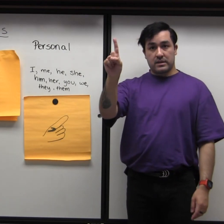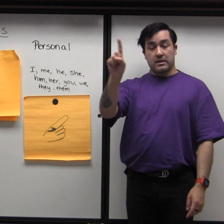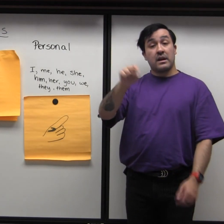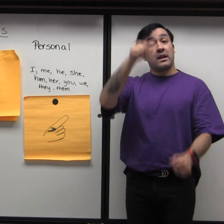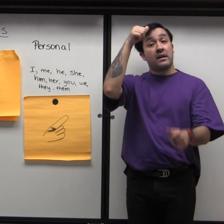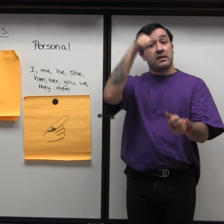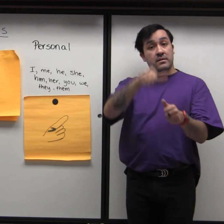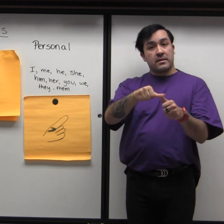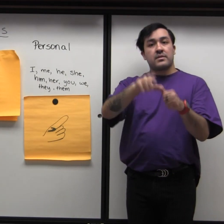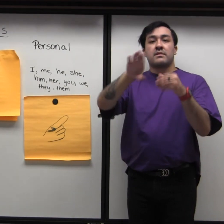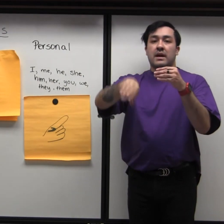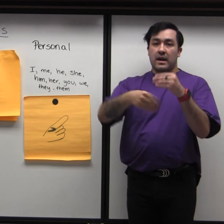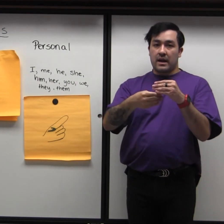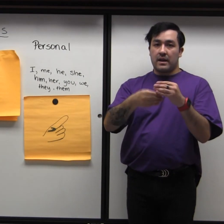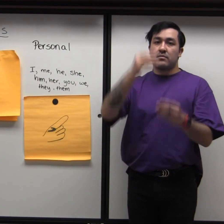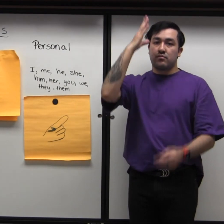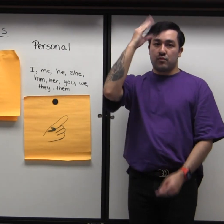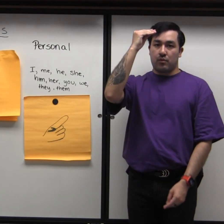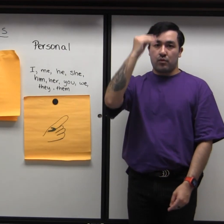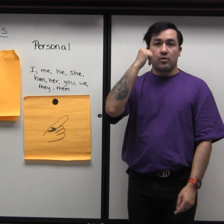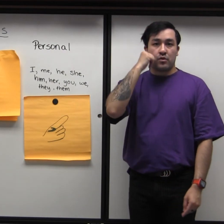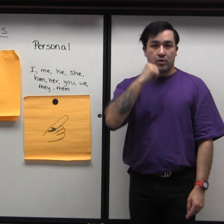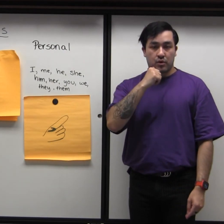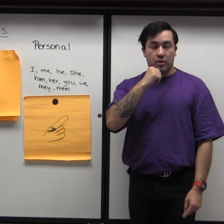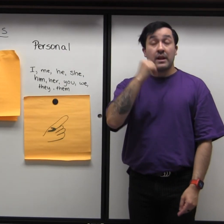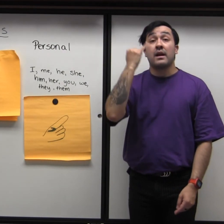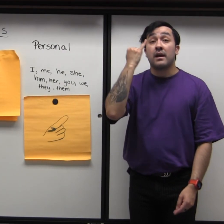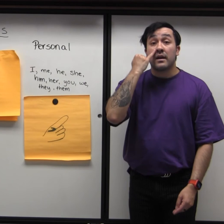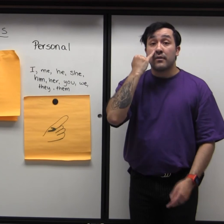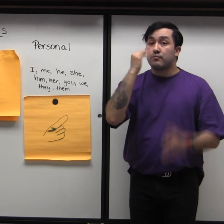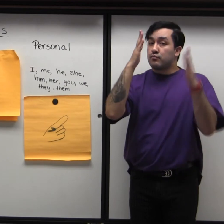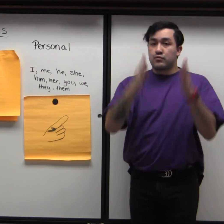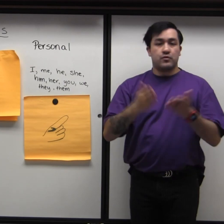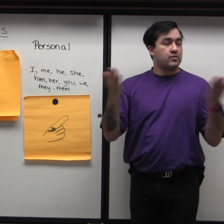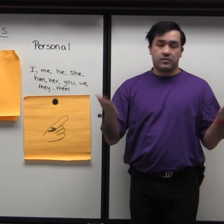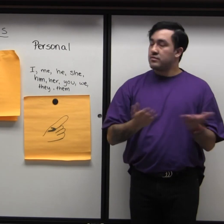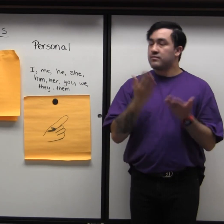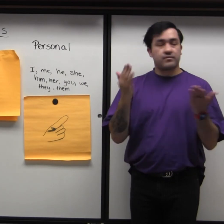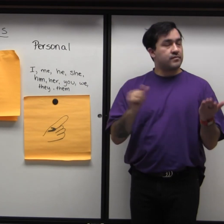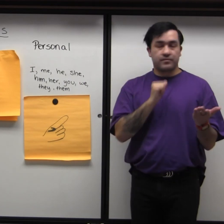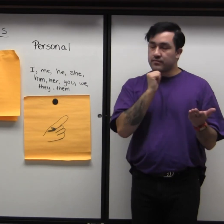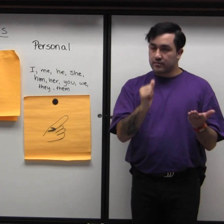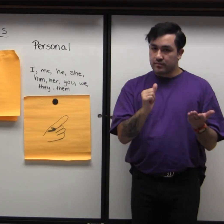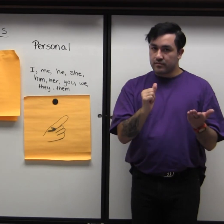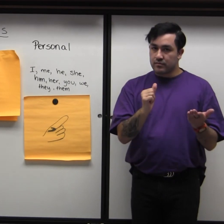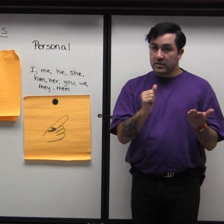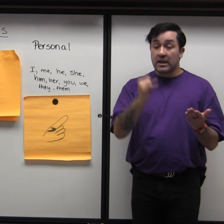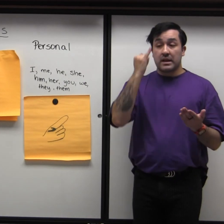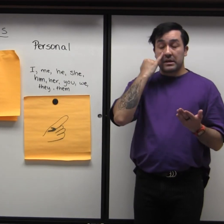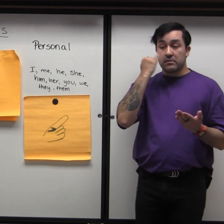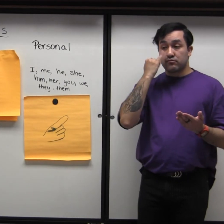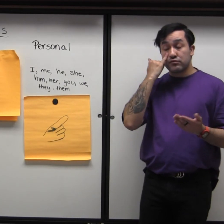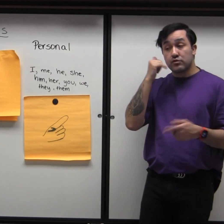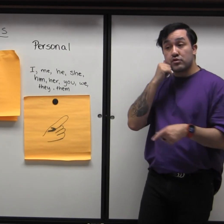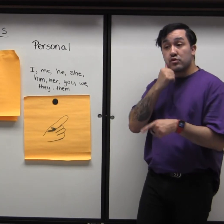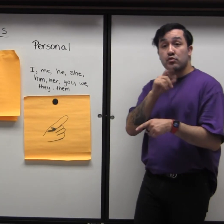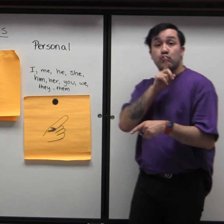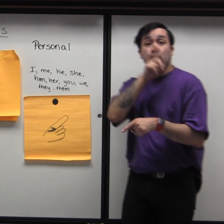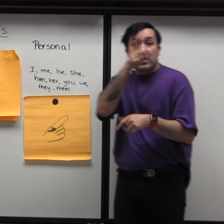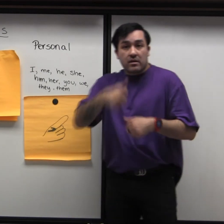words in their brain, this is the hand shape you need to. So If the person's not here, right, we have to add